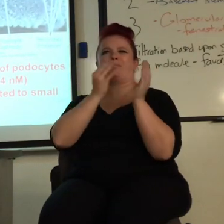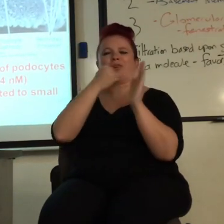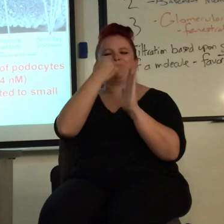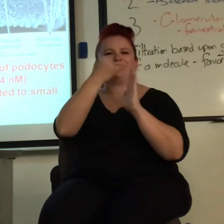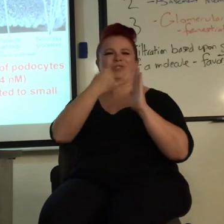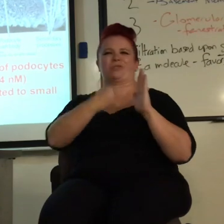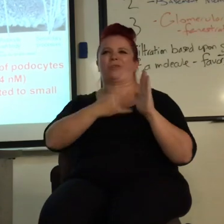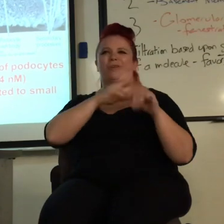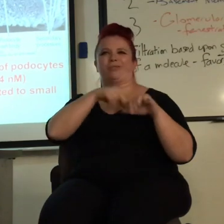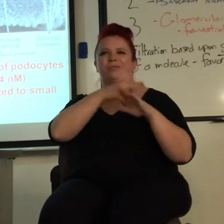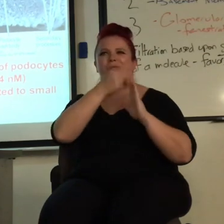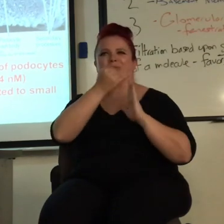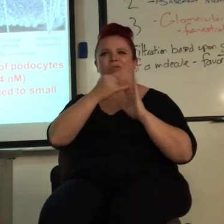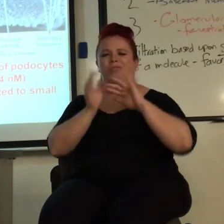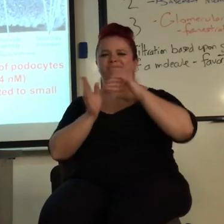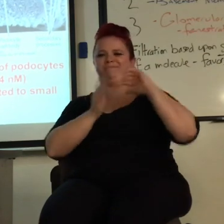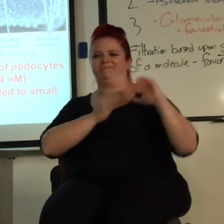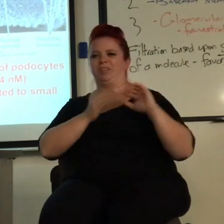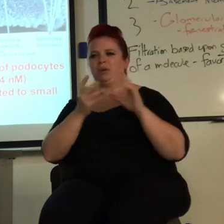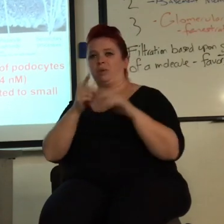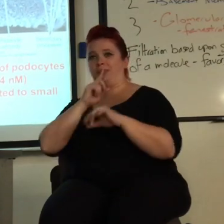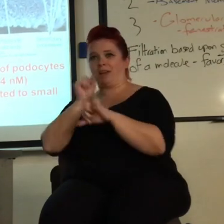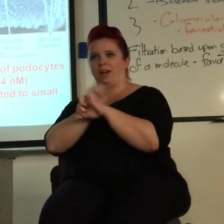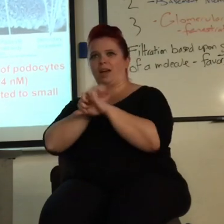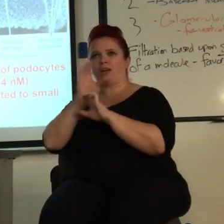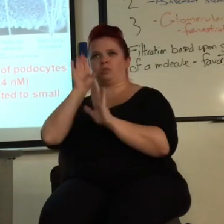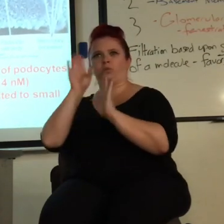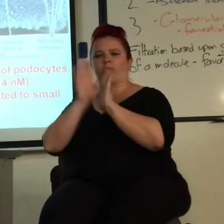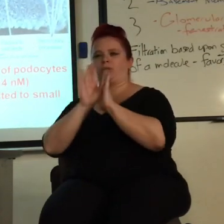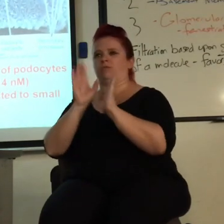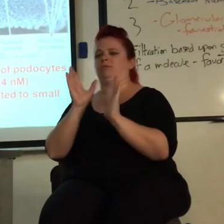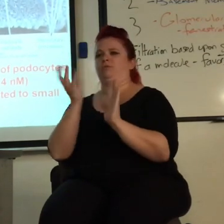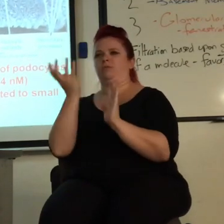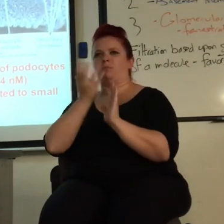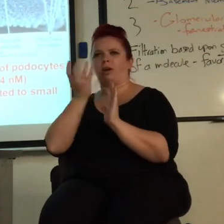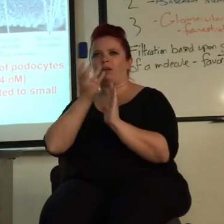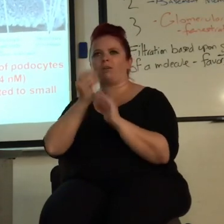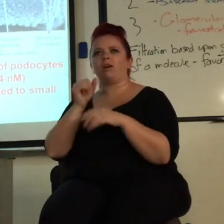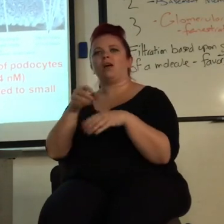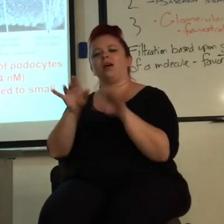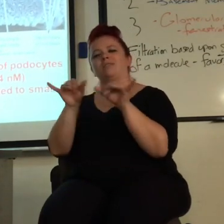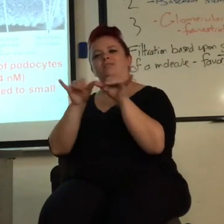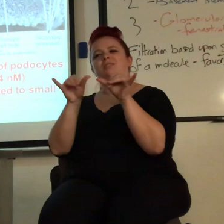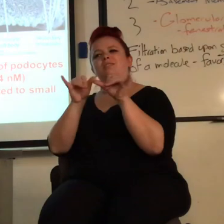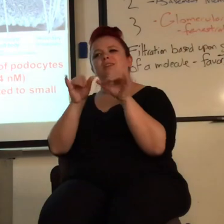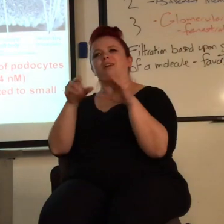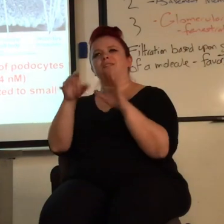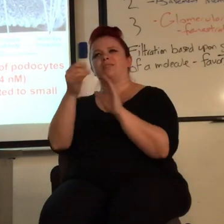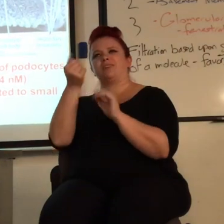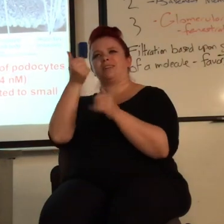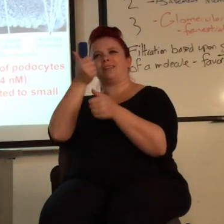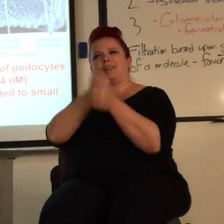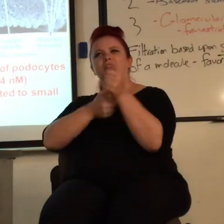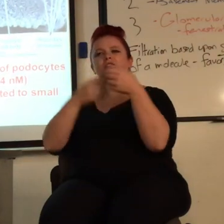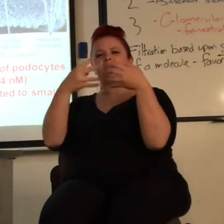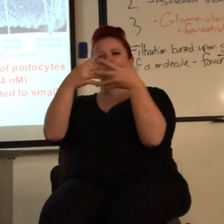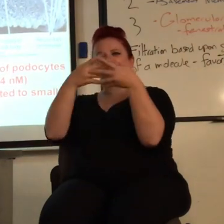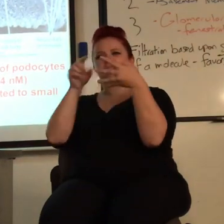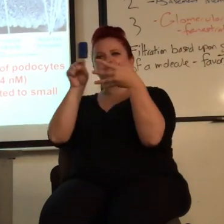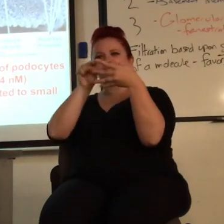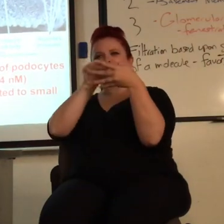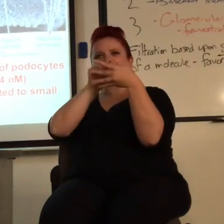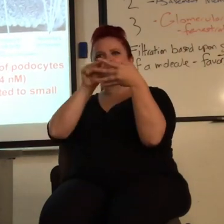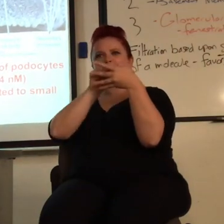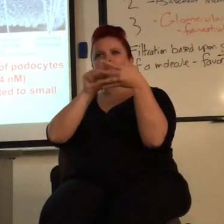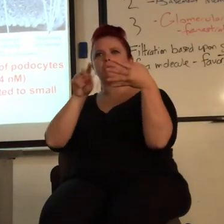us. Okay, and the size of that slit, 1400. So the slits, only small stuff's getting